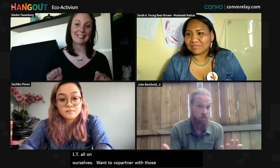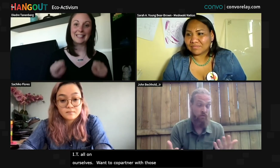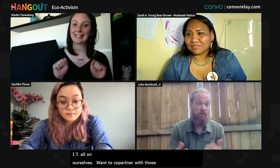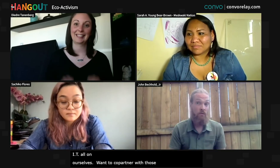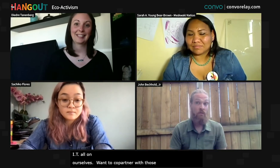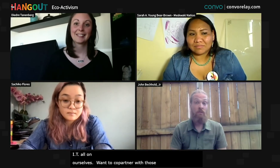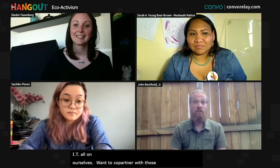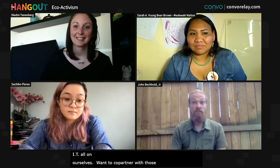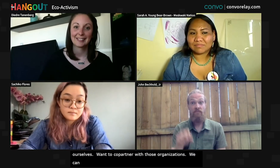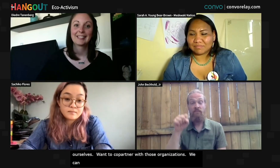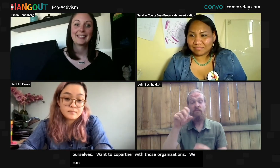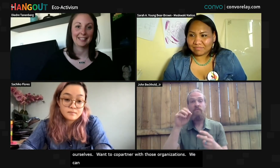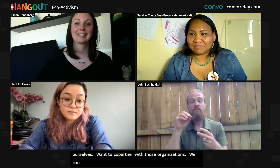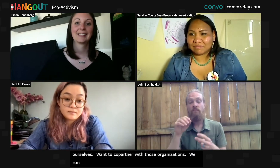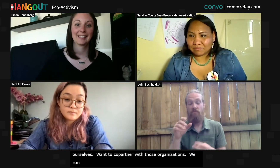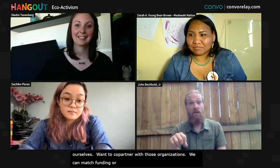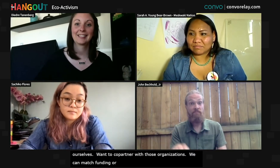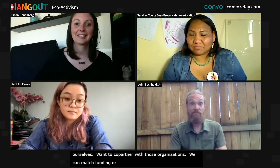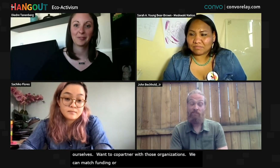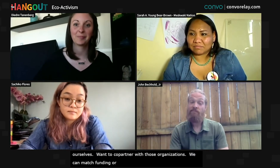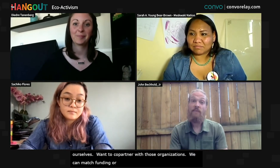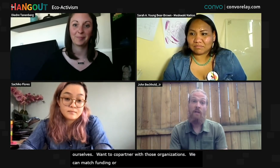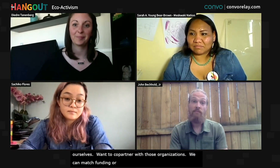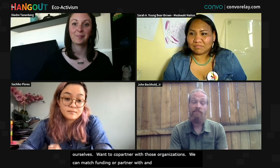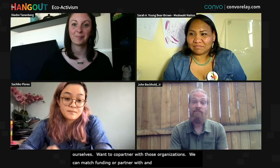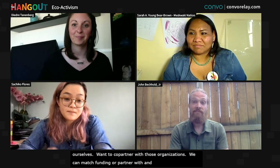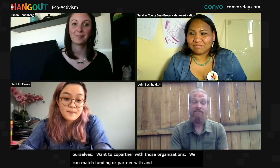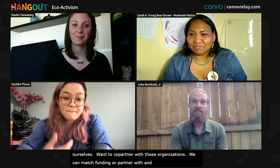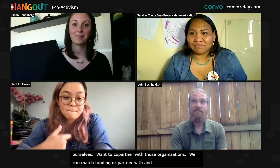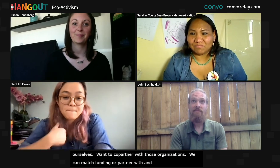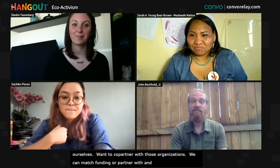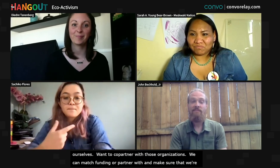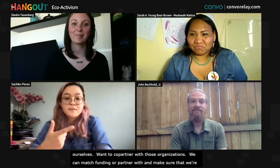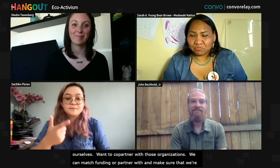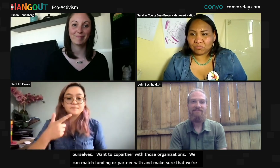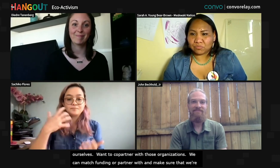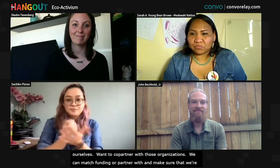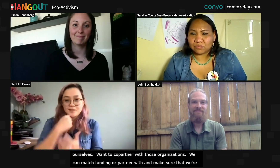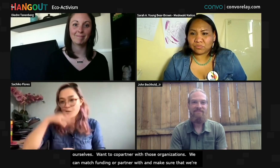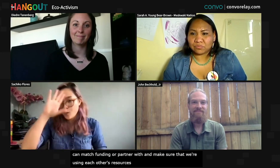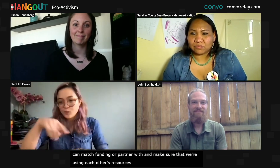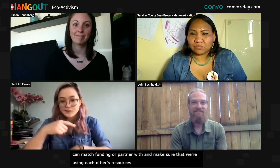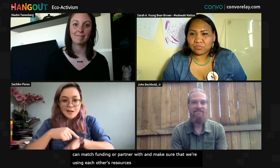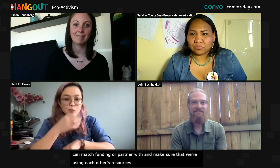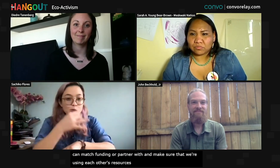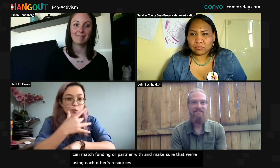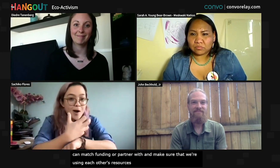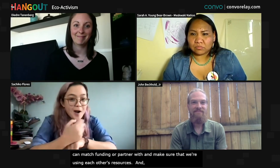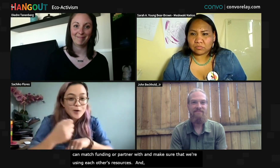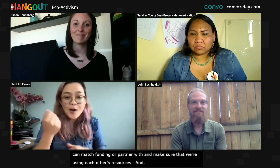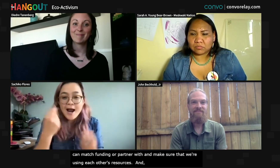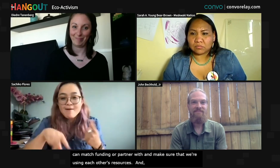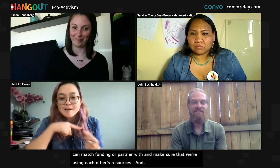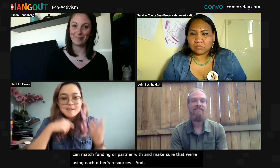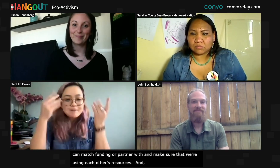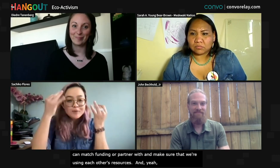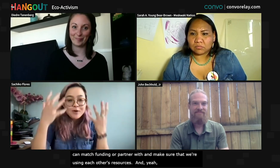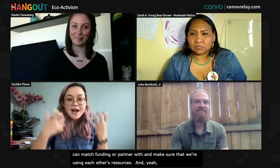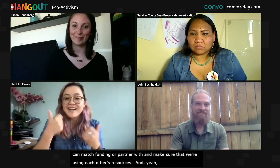funding or partner with and make sure we're using each other's resources. And yeah, we can get more done. I know we're almost out of